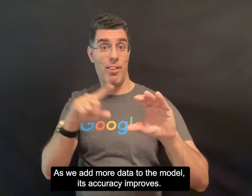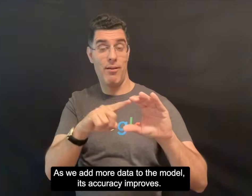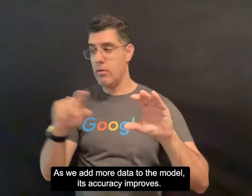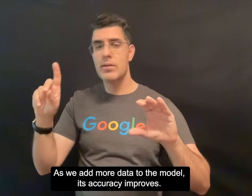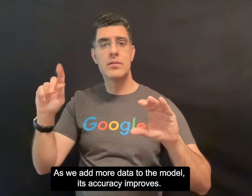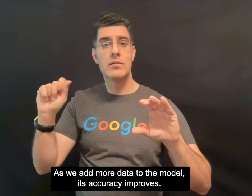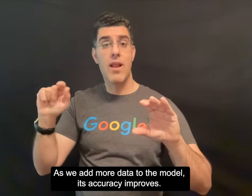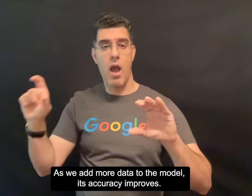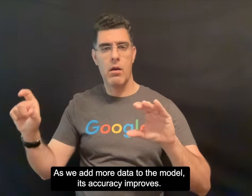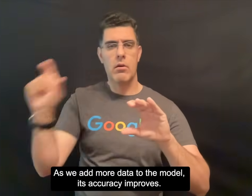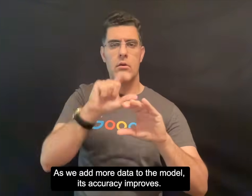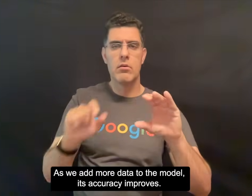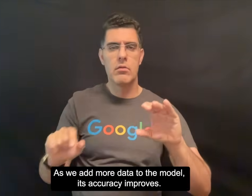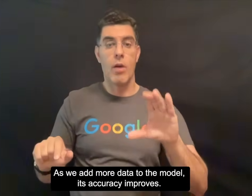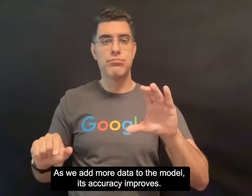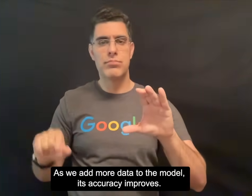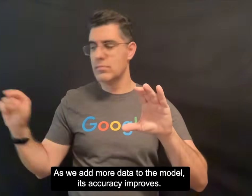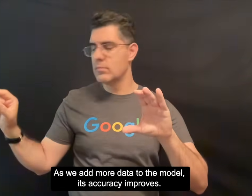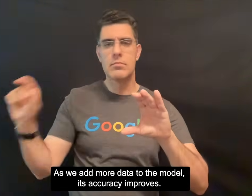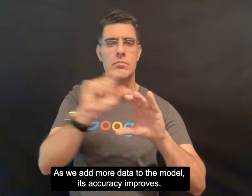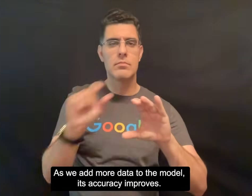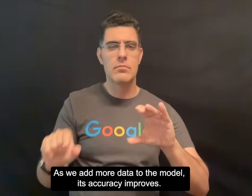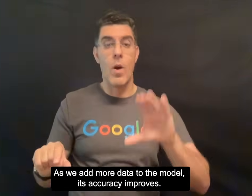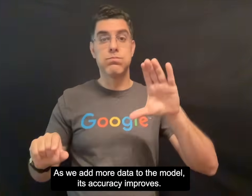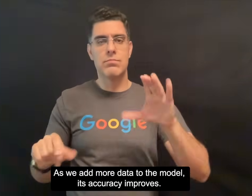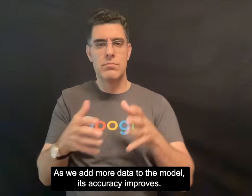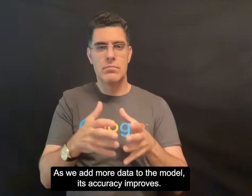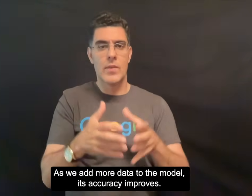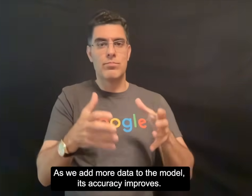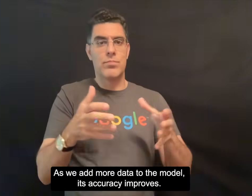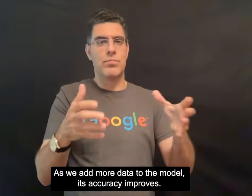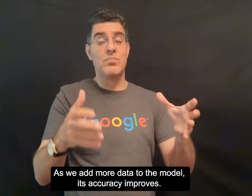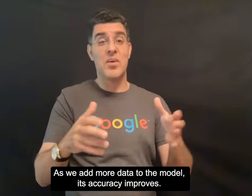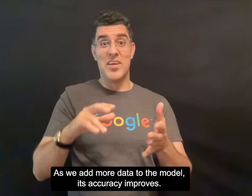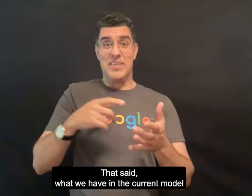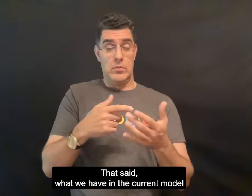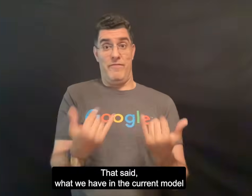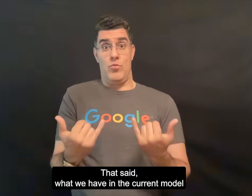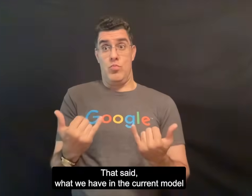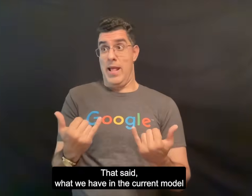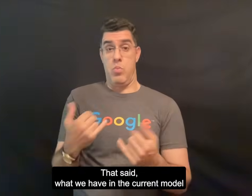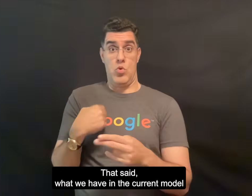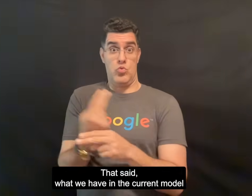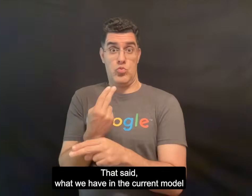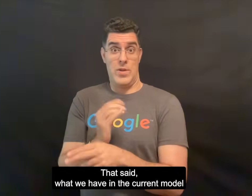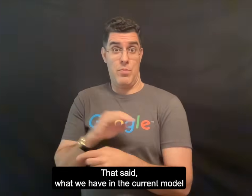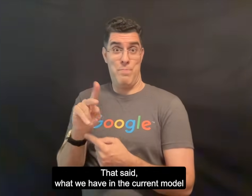As we add more data to the model, its accuracy improves. That said, what we